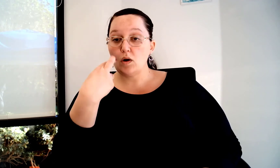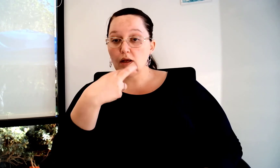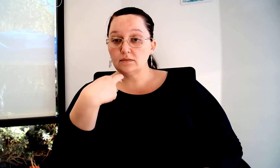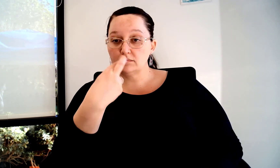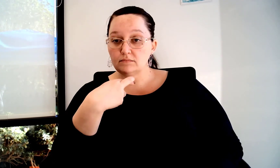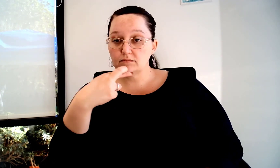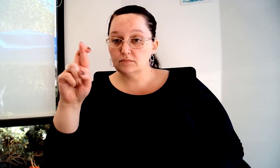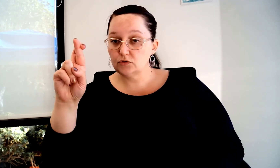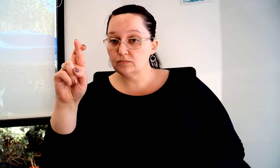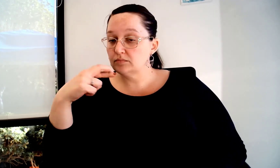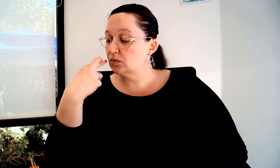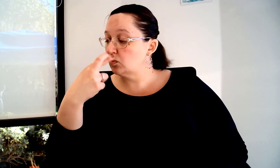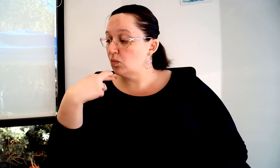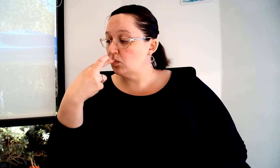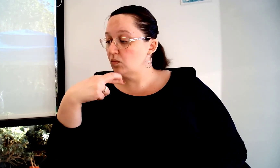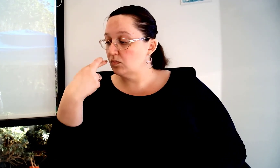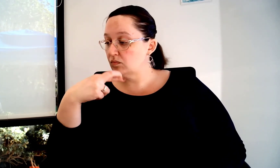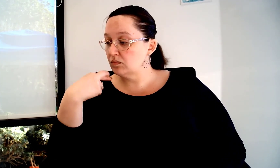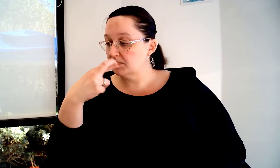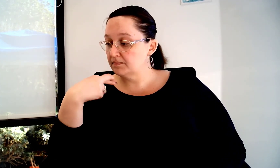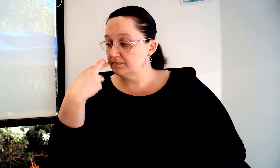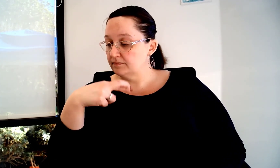I've seen an R circling the mouth, donut.